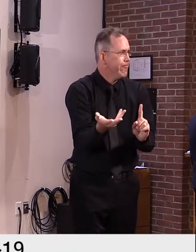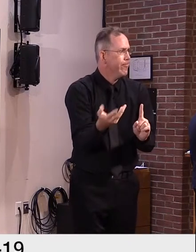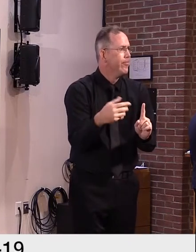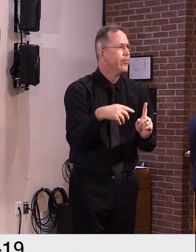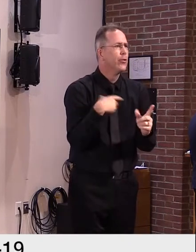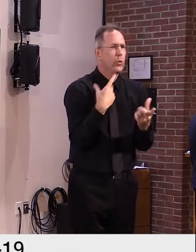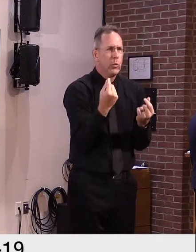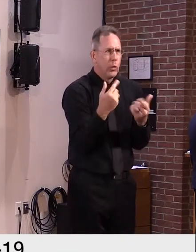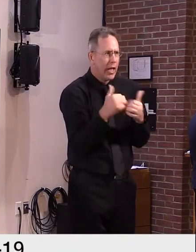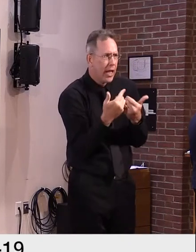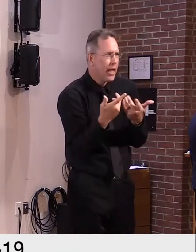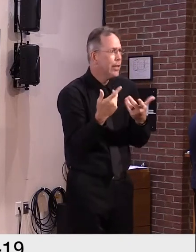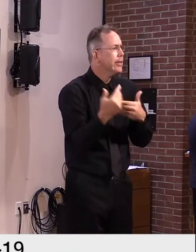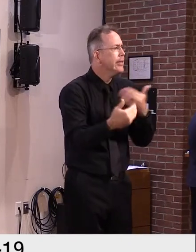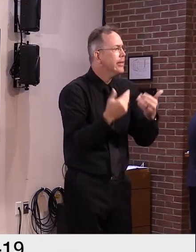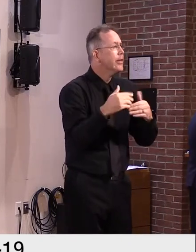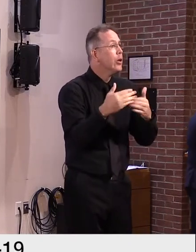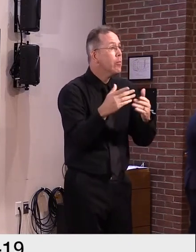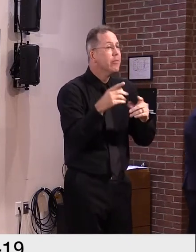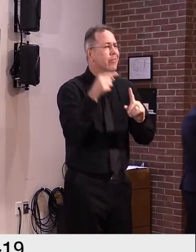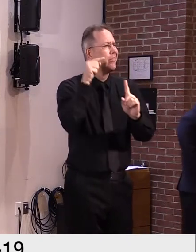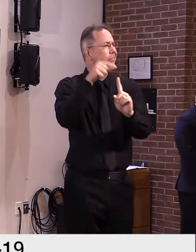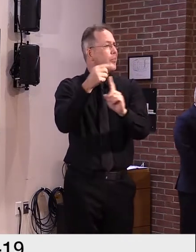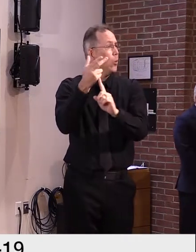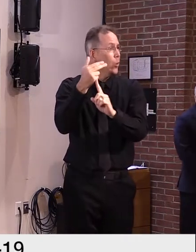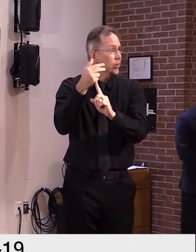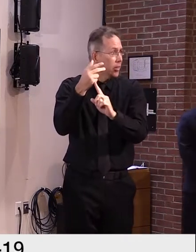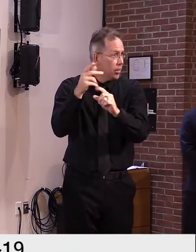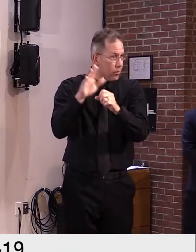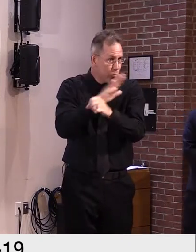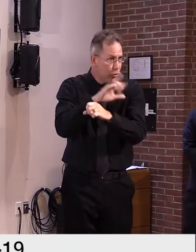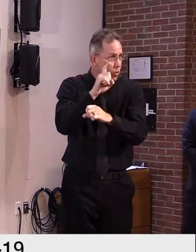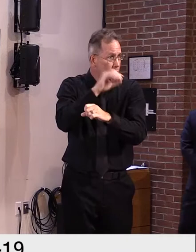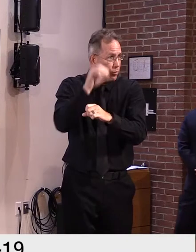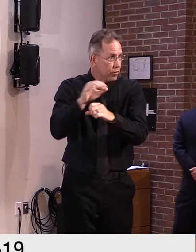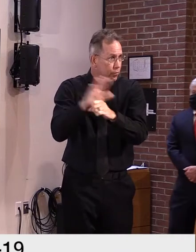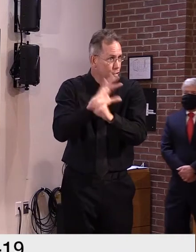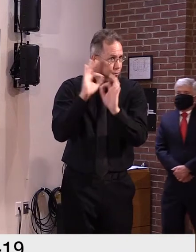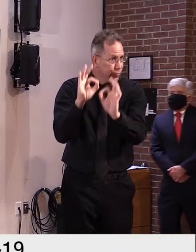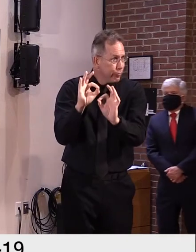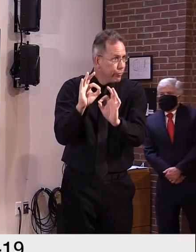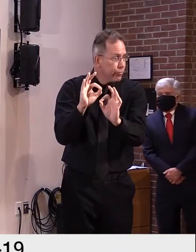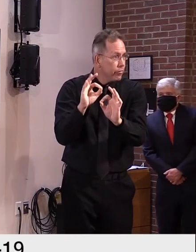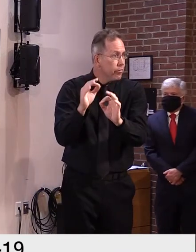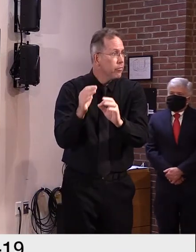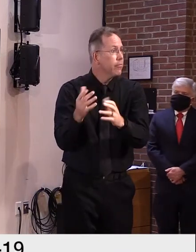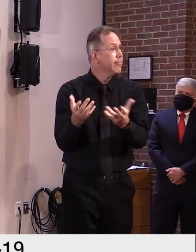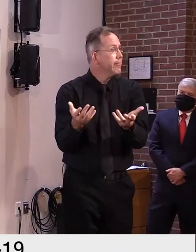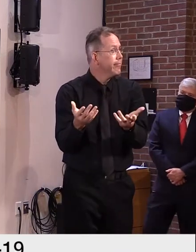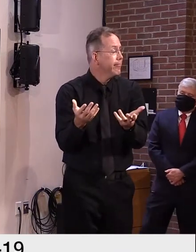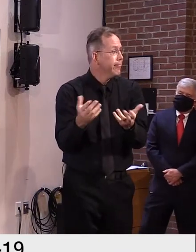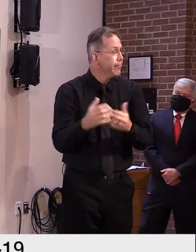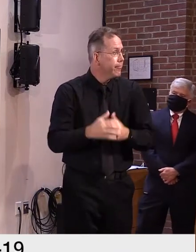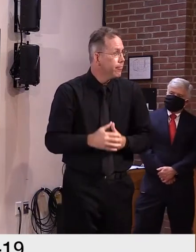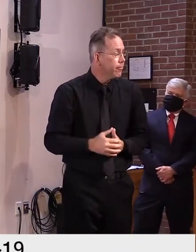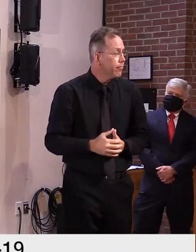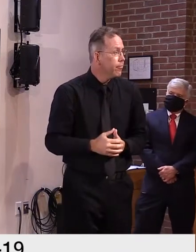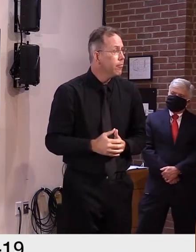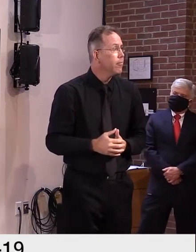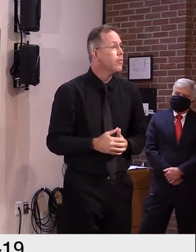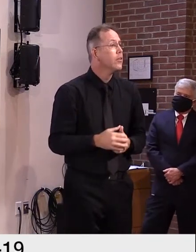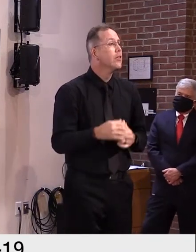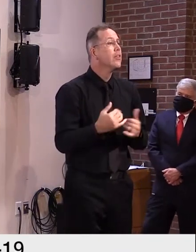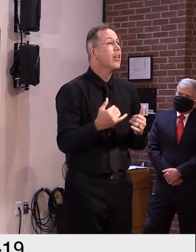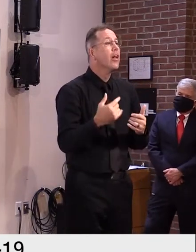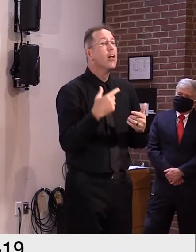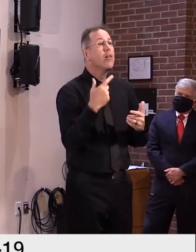again lodging to 100%, and I still go by some of the motels and hotels and see empty